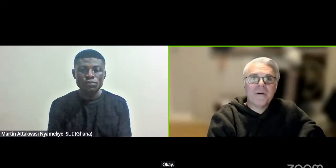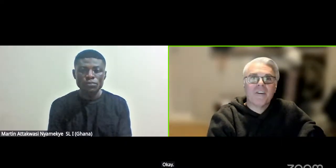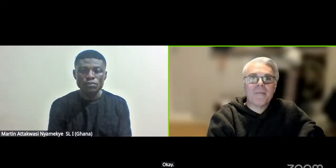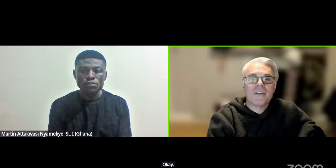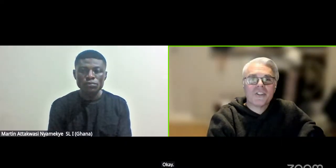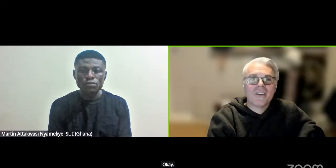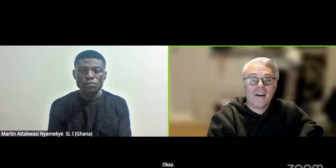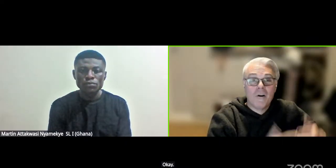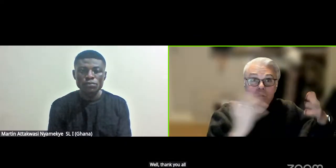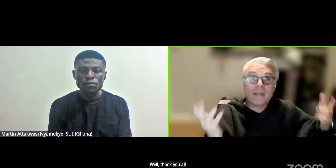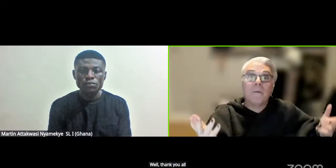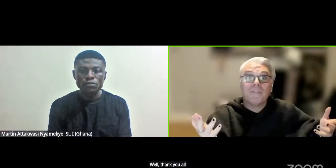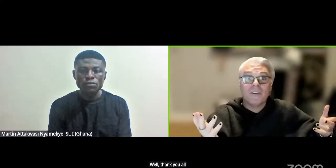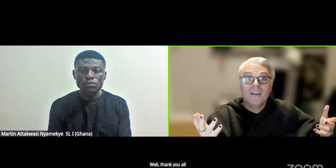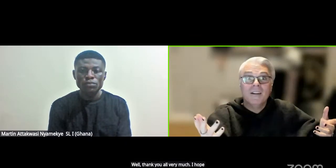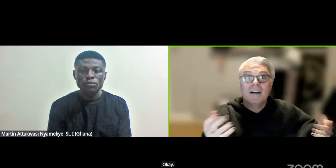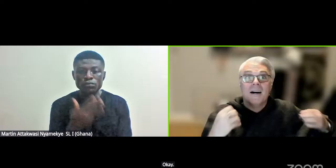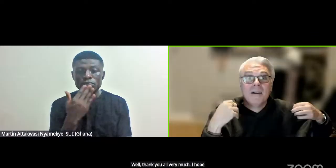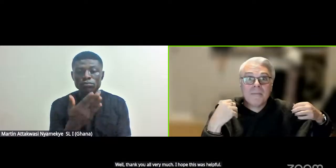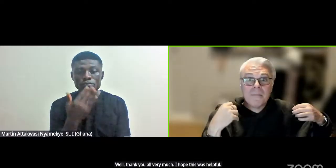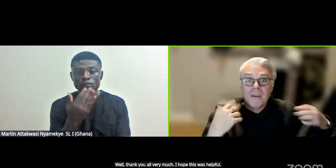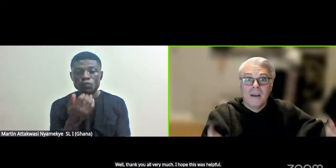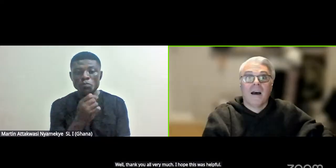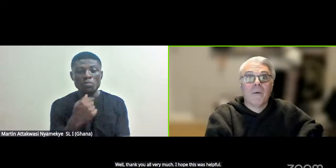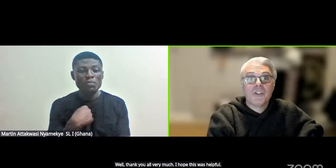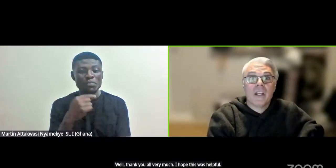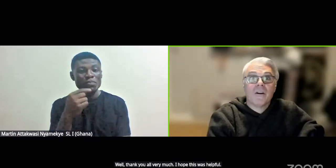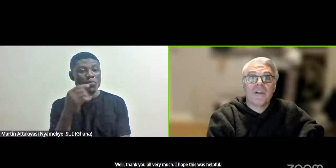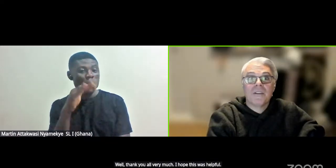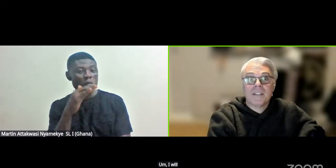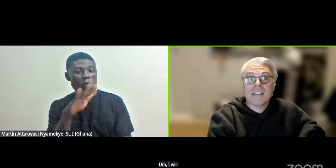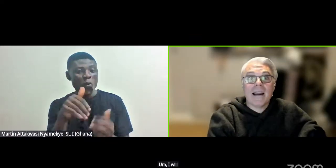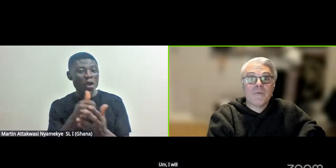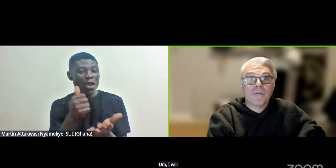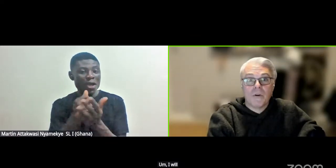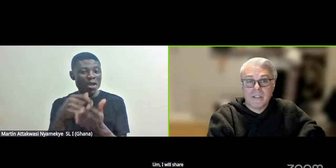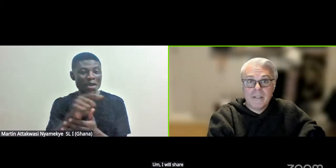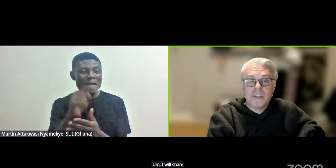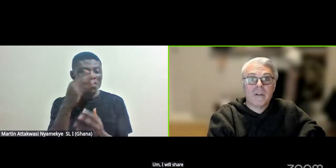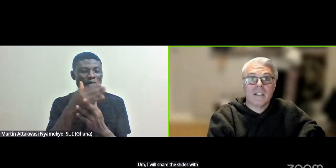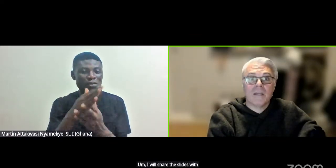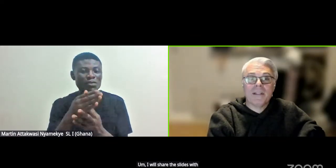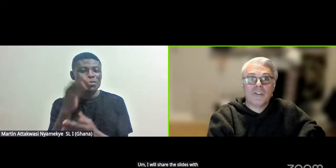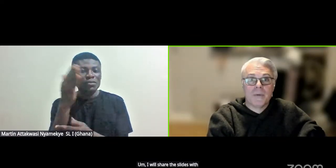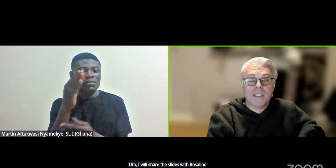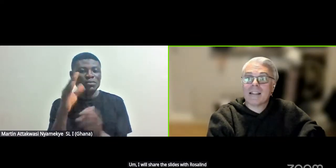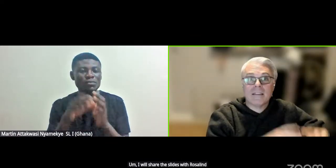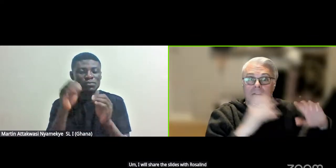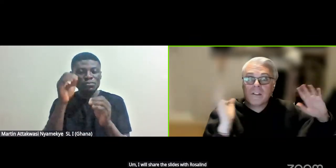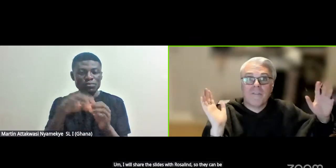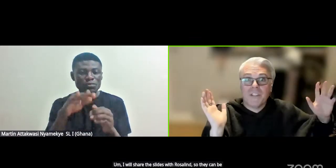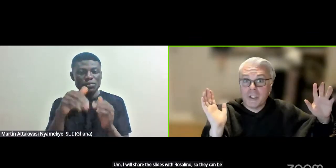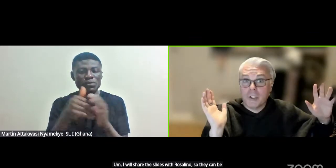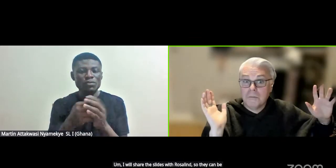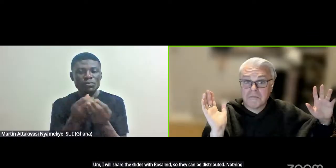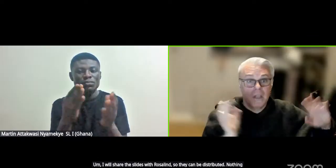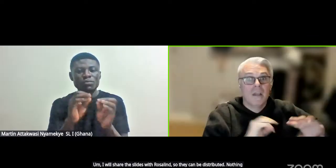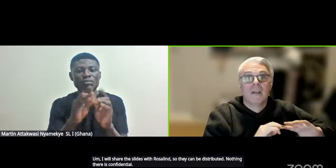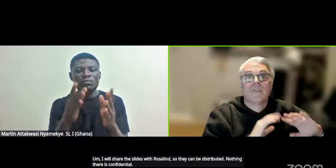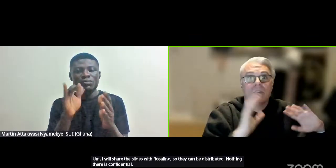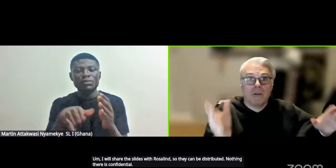Well, thank you all very much. I hope this was helpful. I will share the slides with Rosalind so they can be distributed. Nothing there is